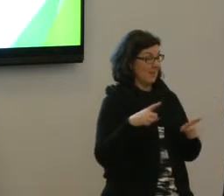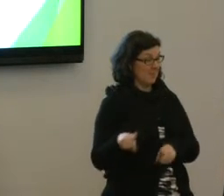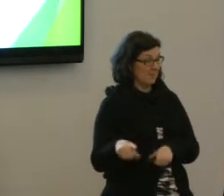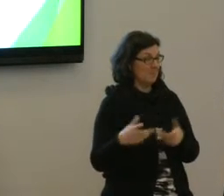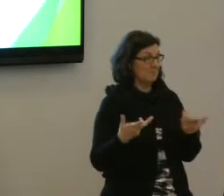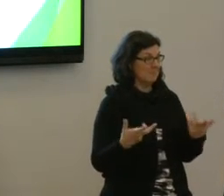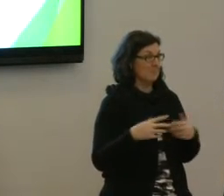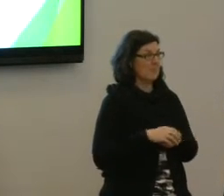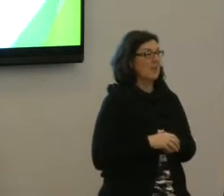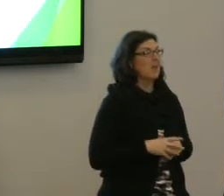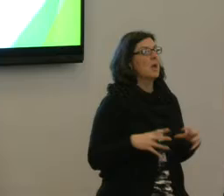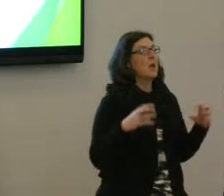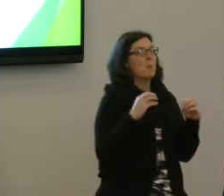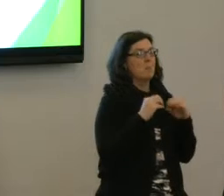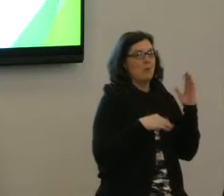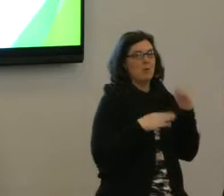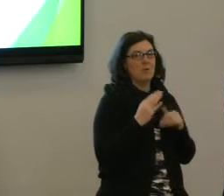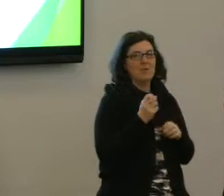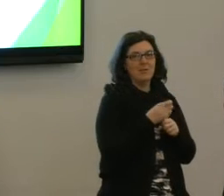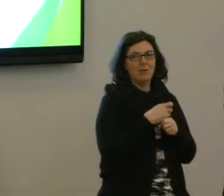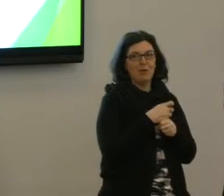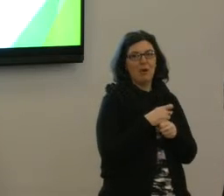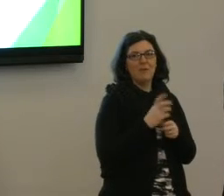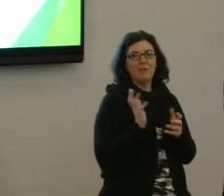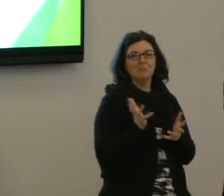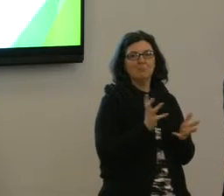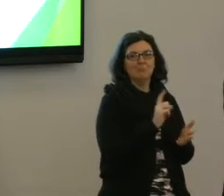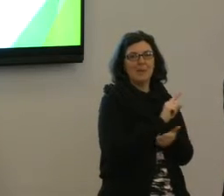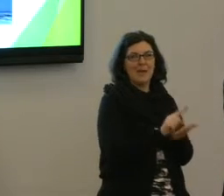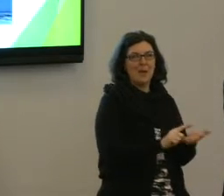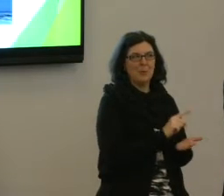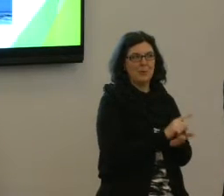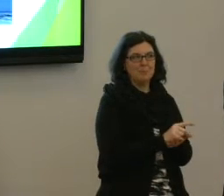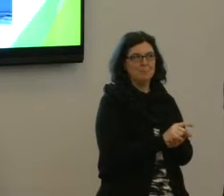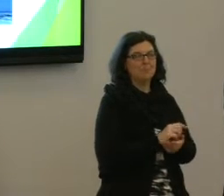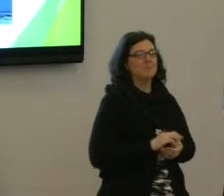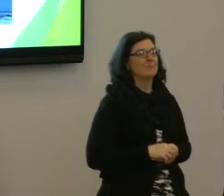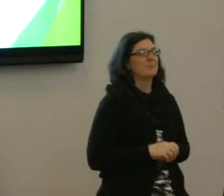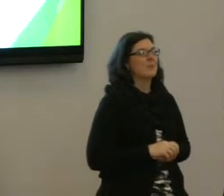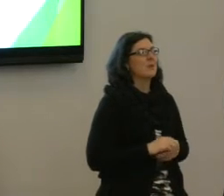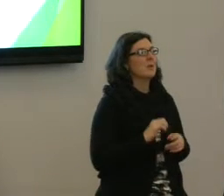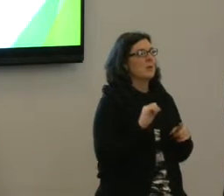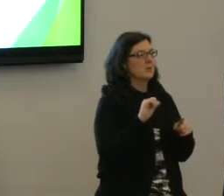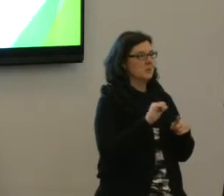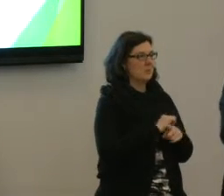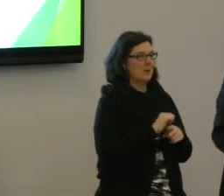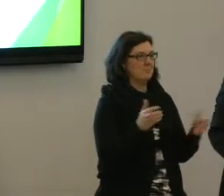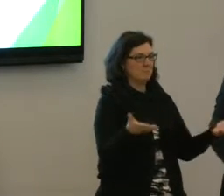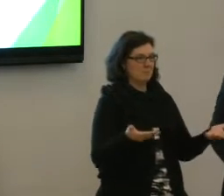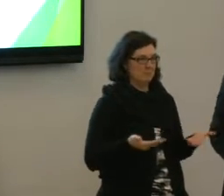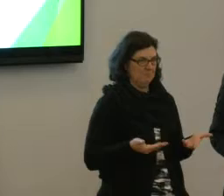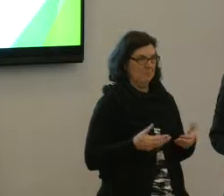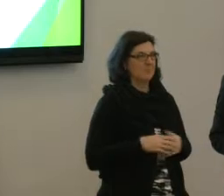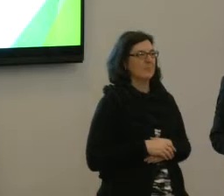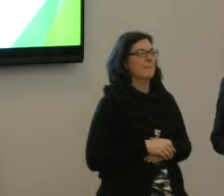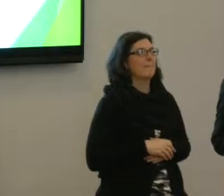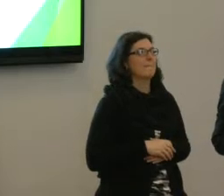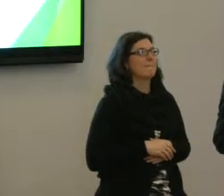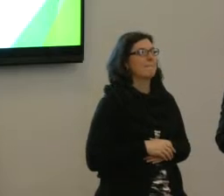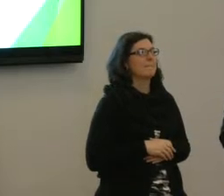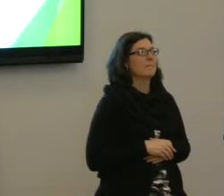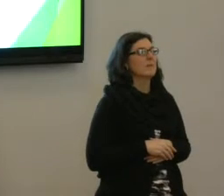than just the coffee hour, and so on. Practice hospitality. Restoring the